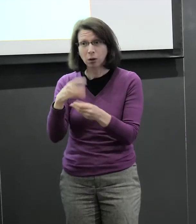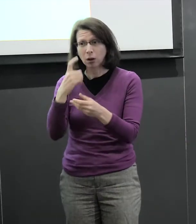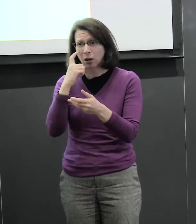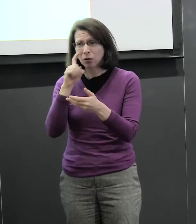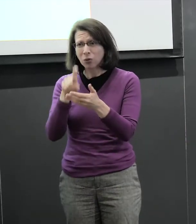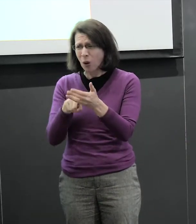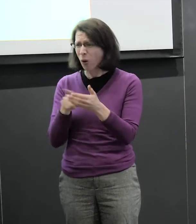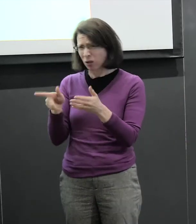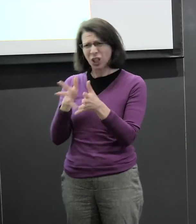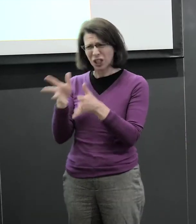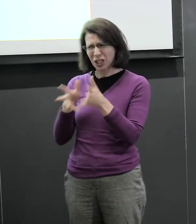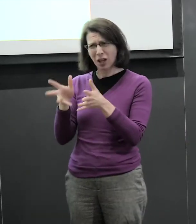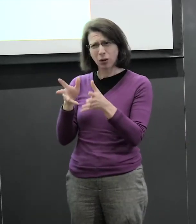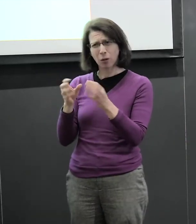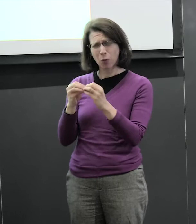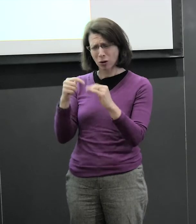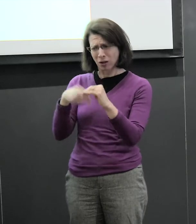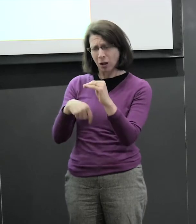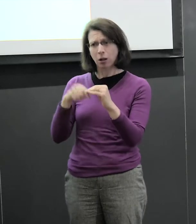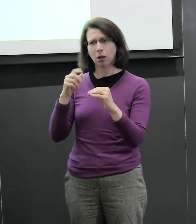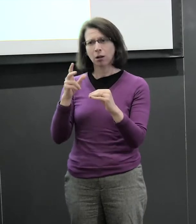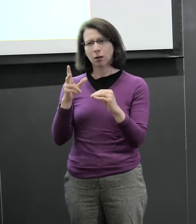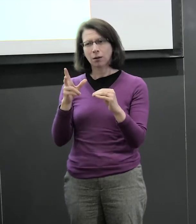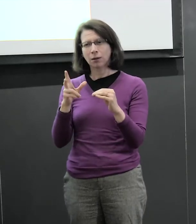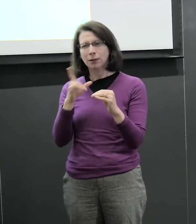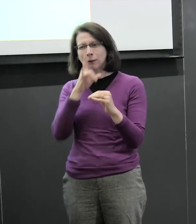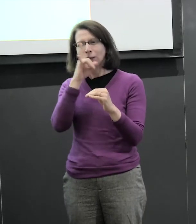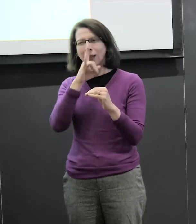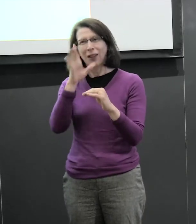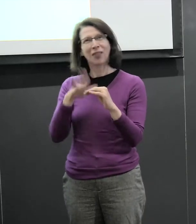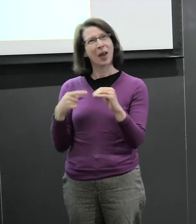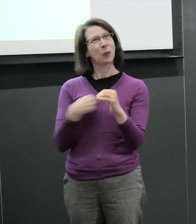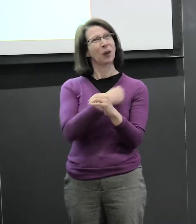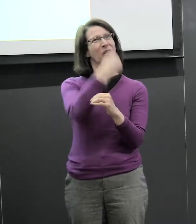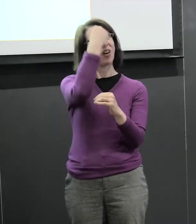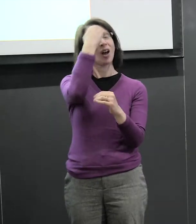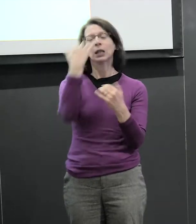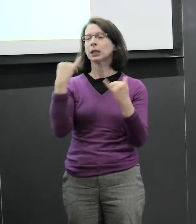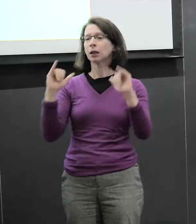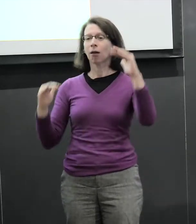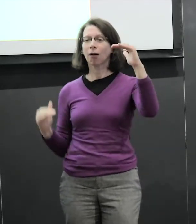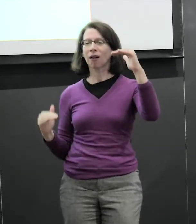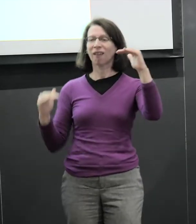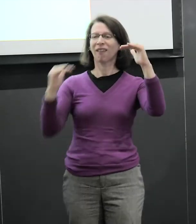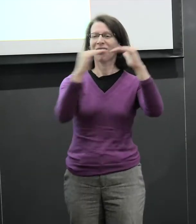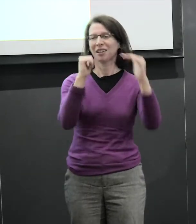more sophisticated than you might have thought, this is not the case.